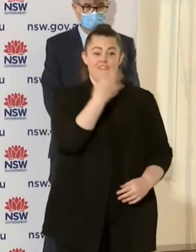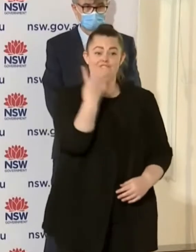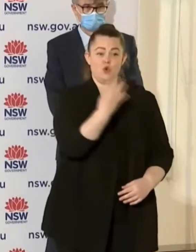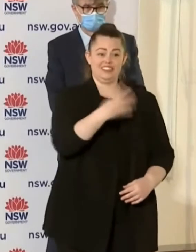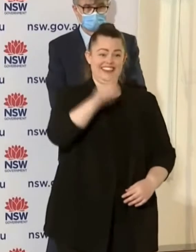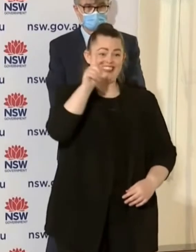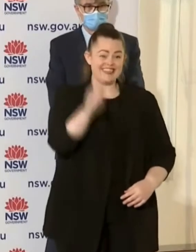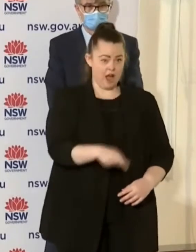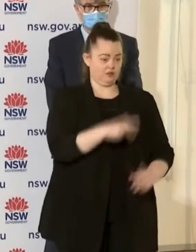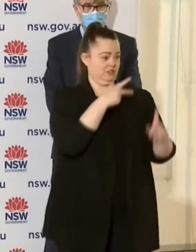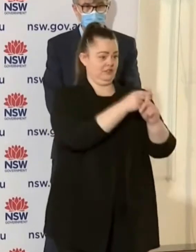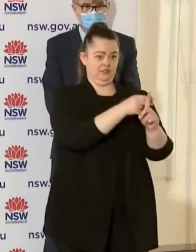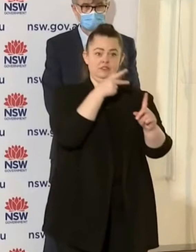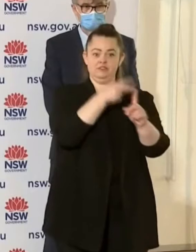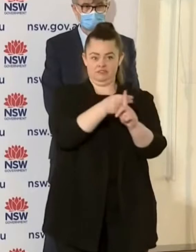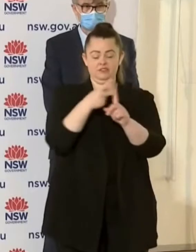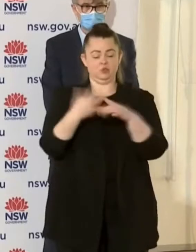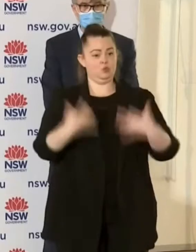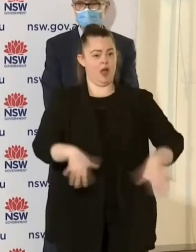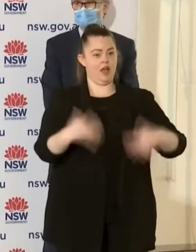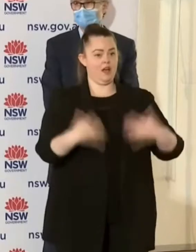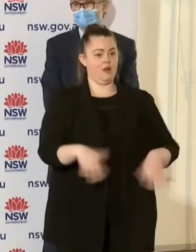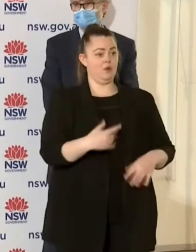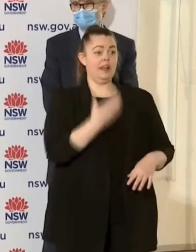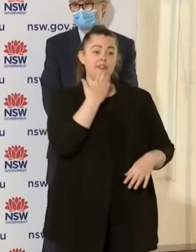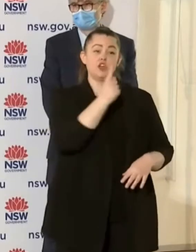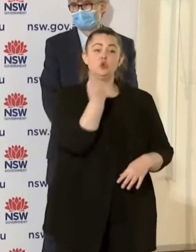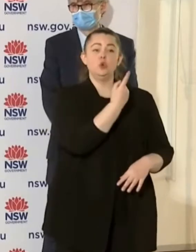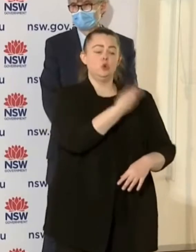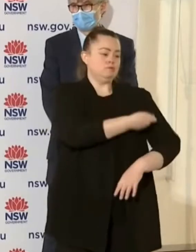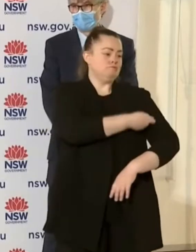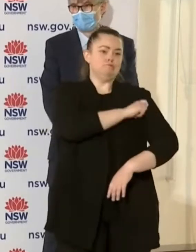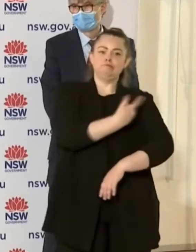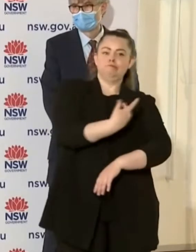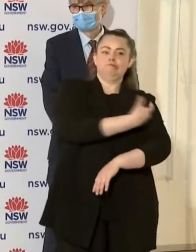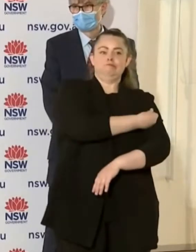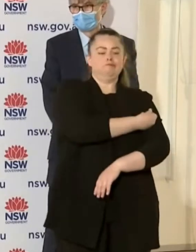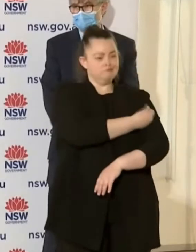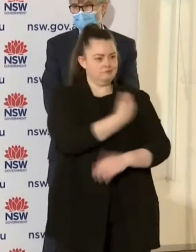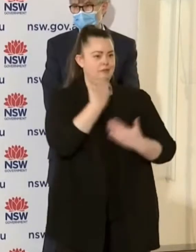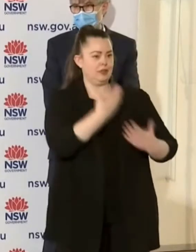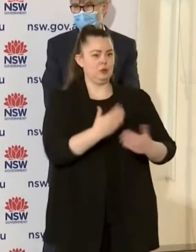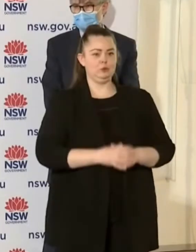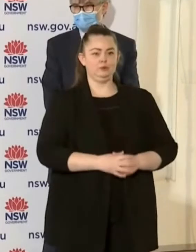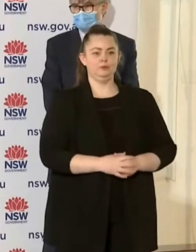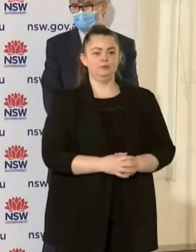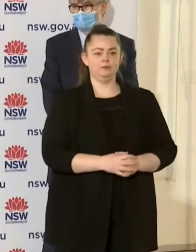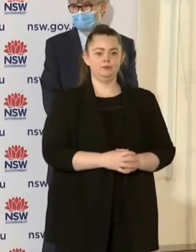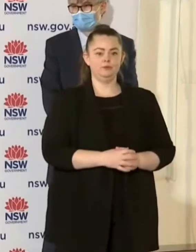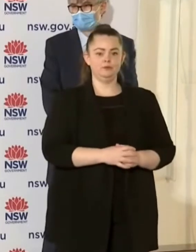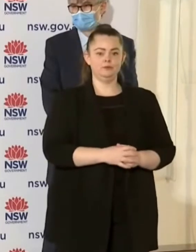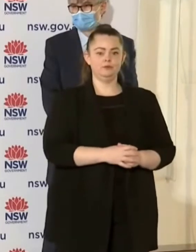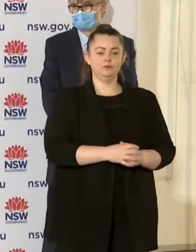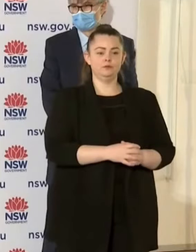114,536 jabs. So I just want to thank everybody who came forward to facilitate that. And actually, the other good news is that of those